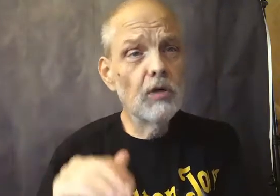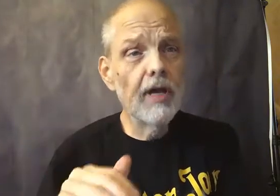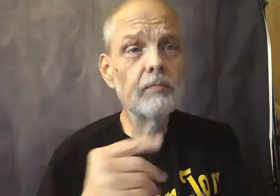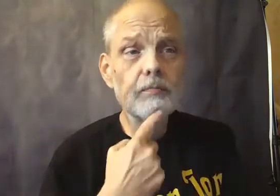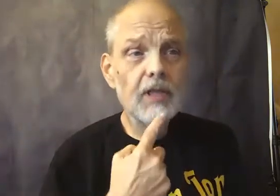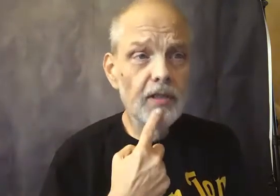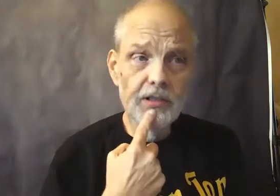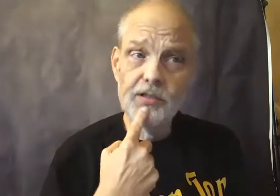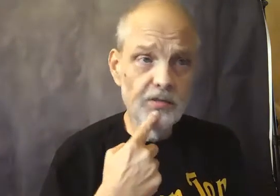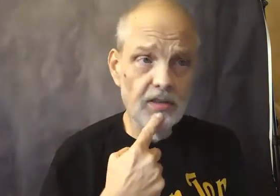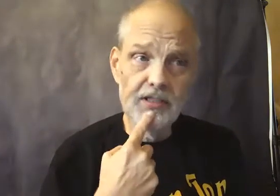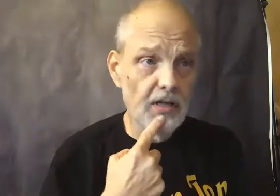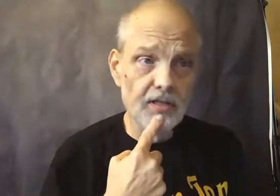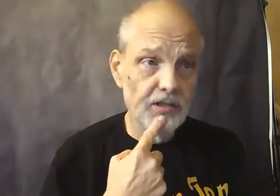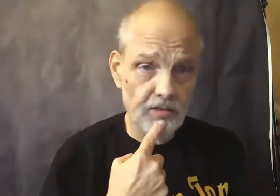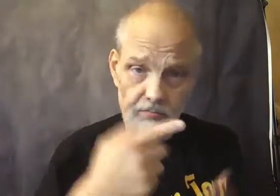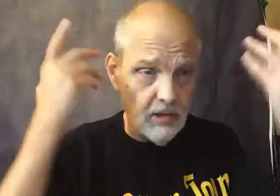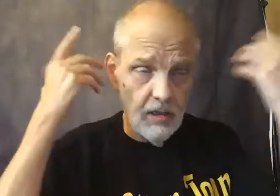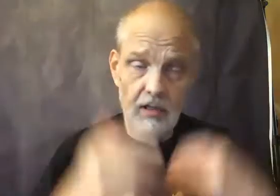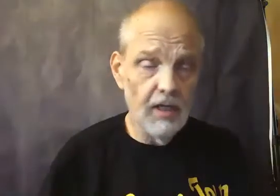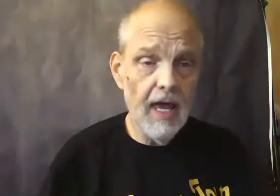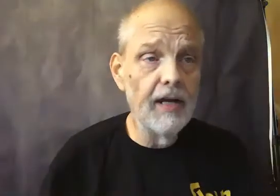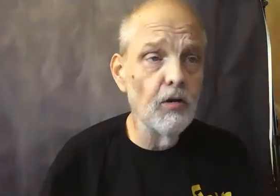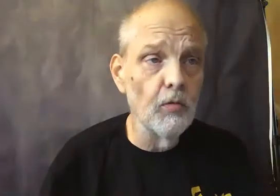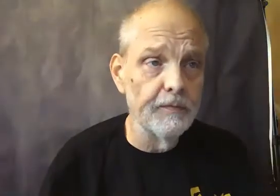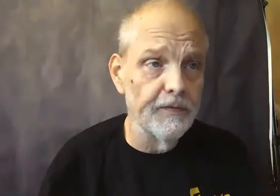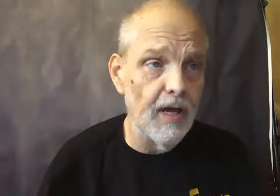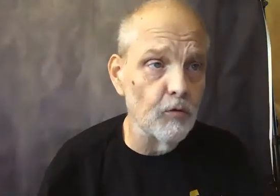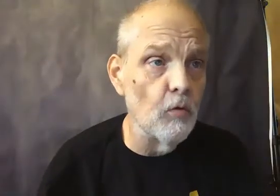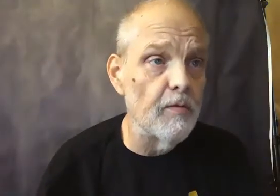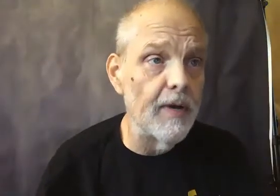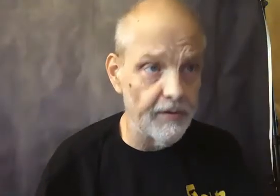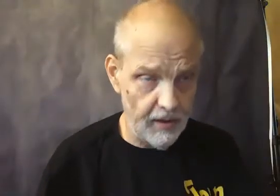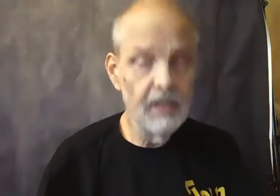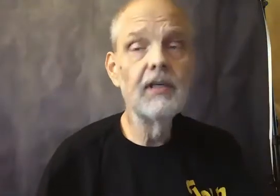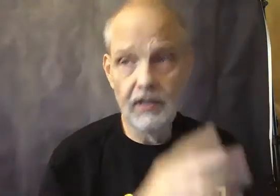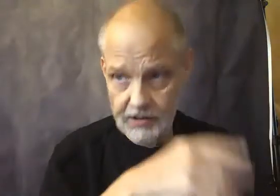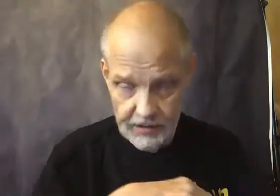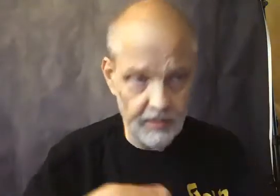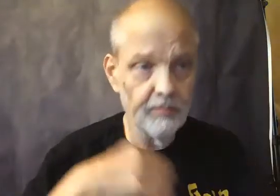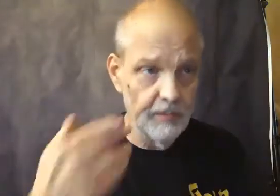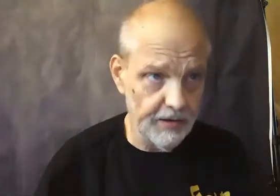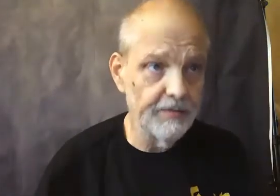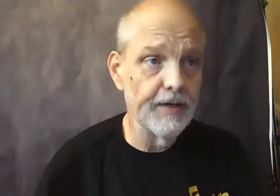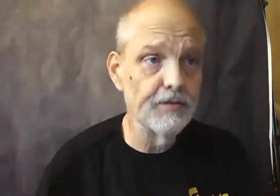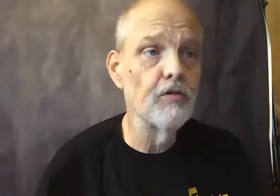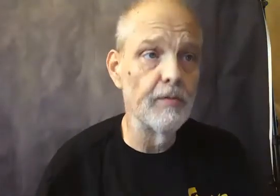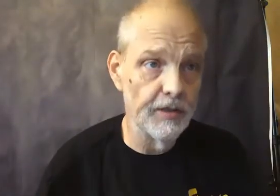Okay, this is not just any old thing I'm doing with my mouth. This is facial grammar. This